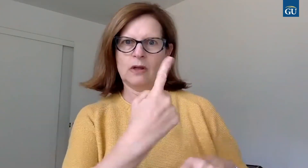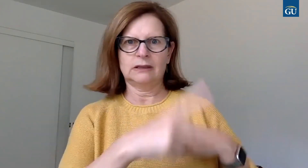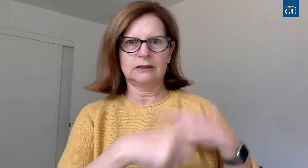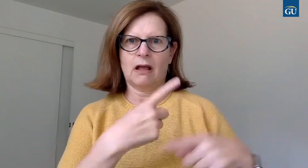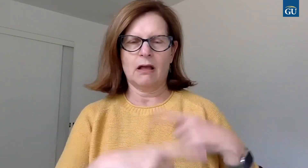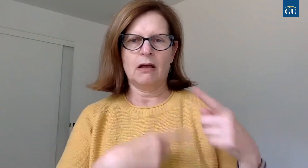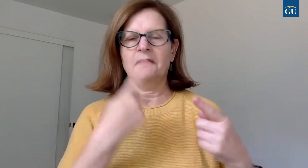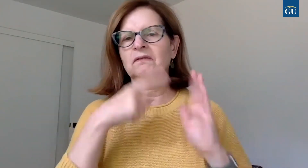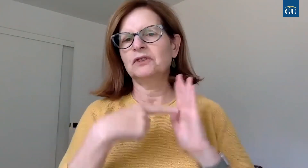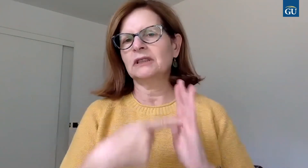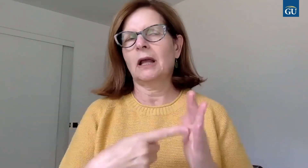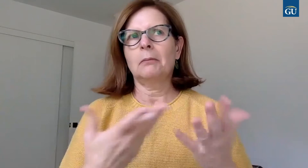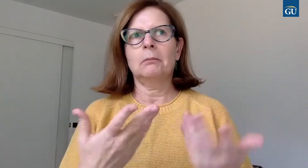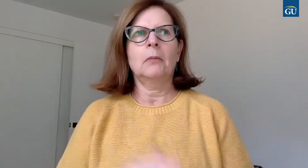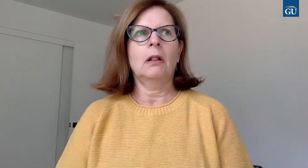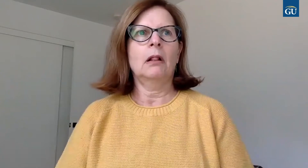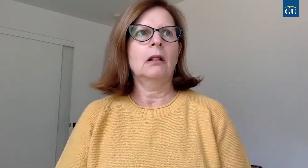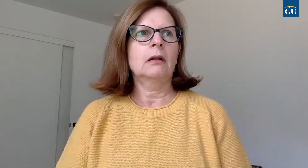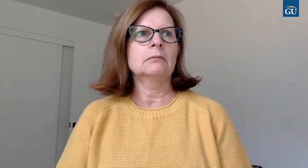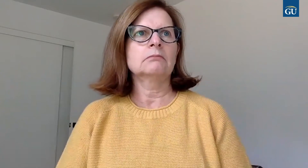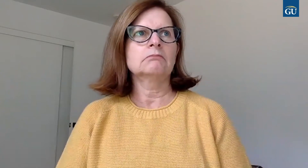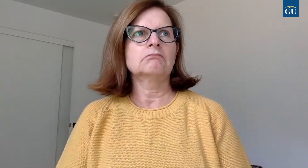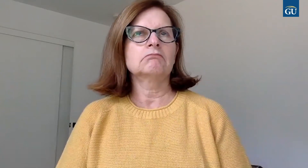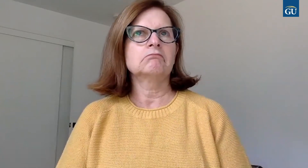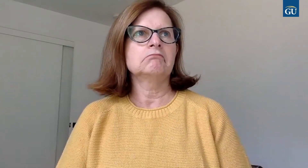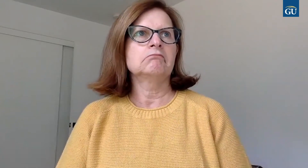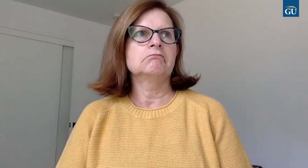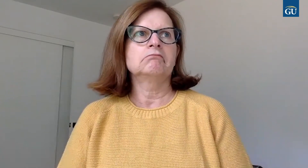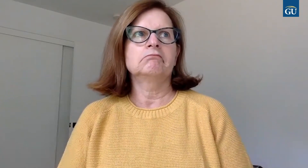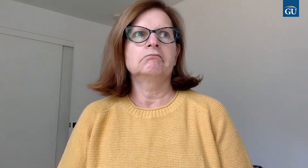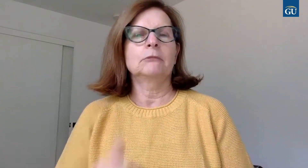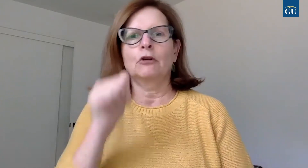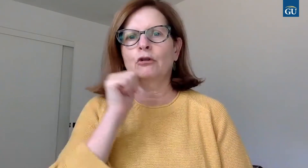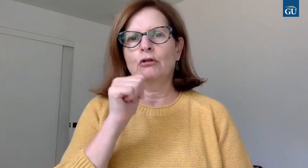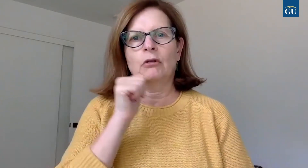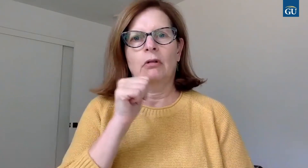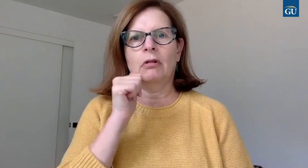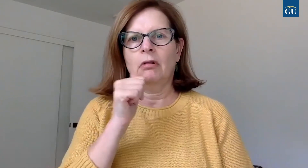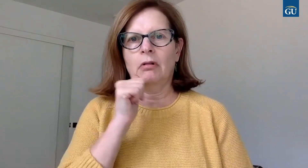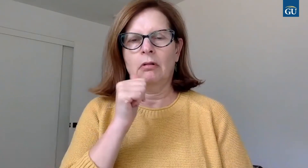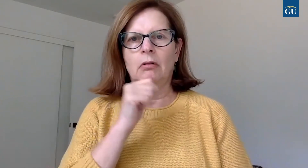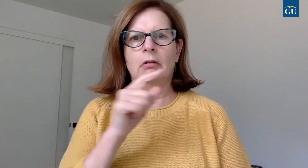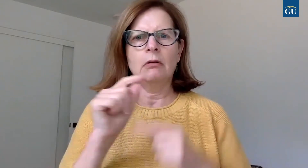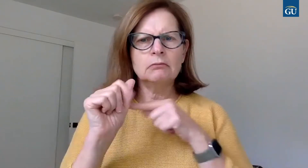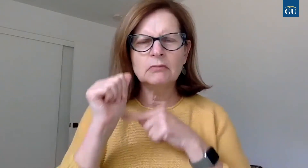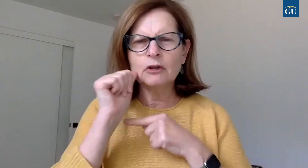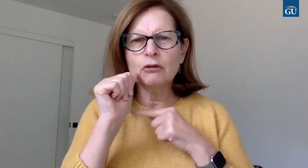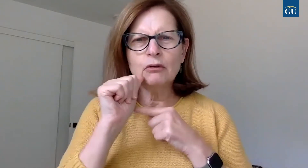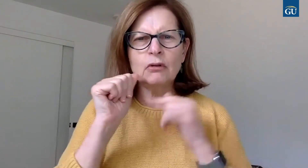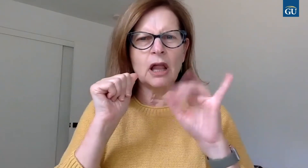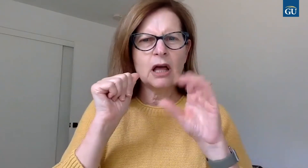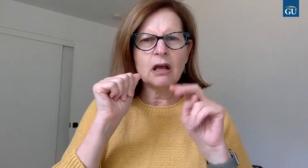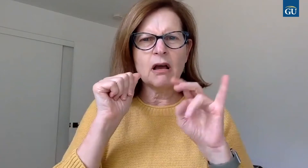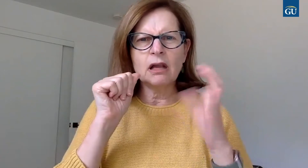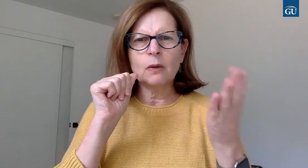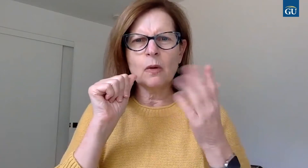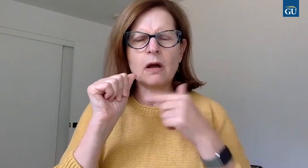which means I'm looking at one sign, for instance, girl. We look to see what's iconic about